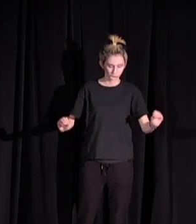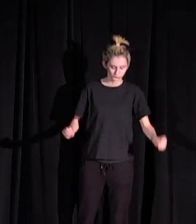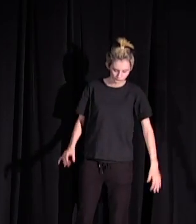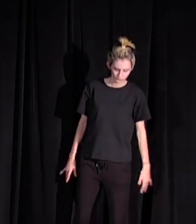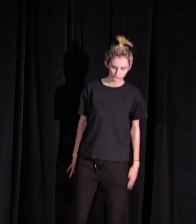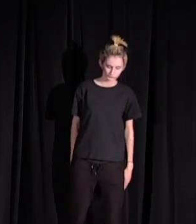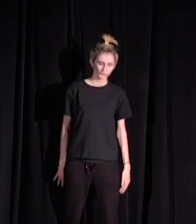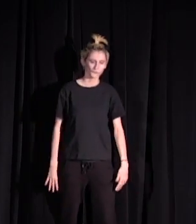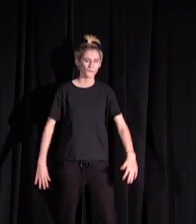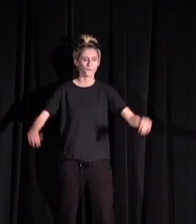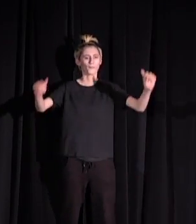interpreted.